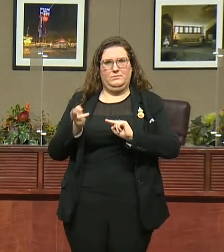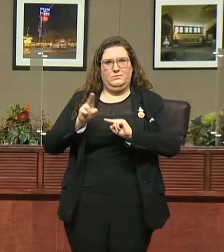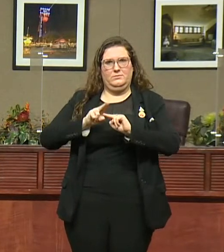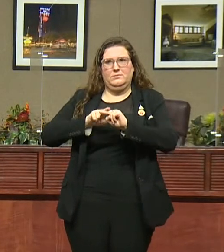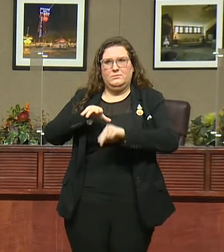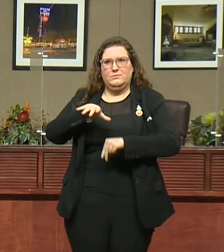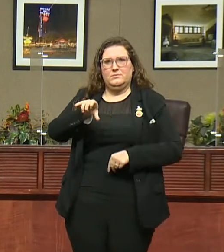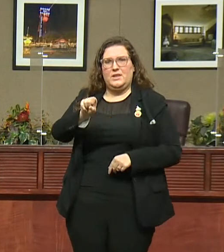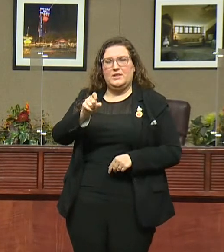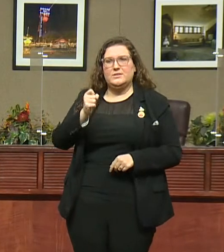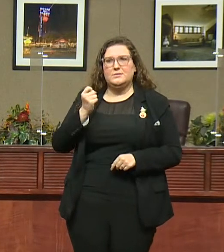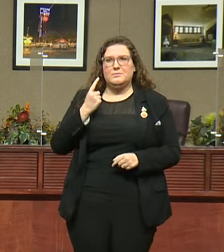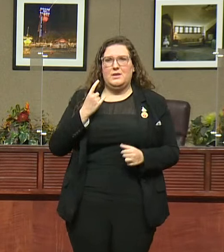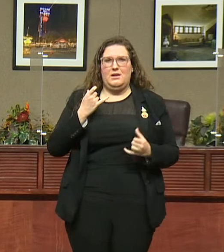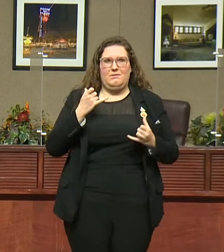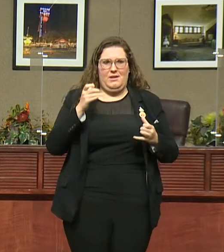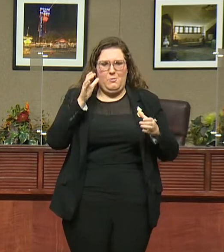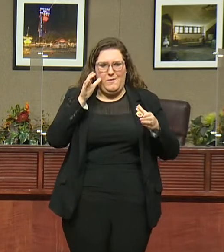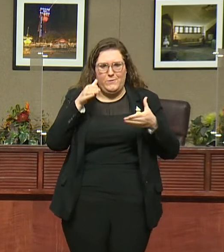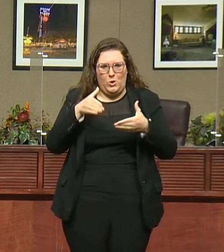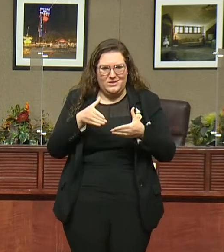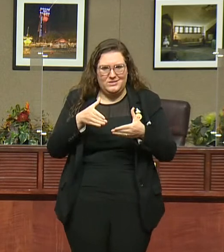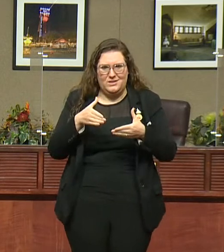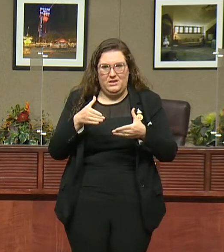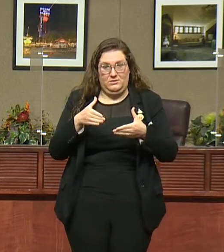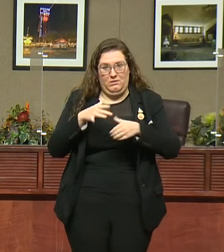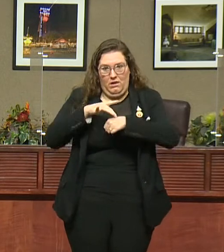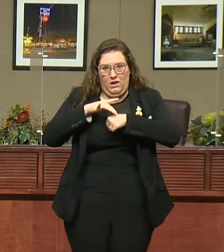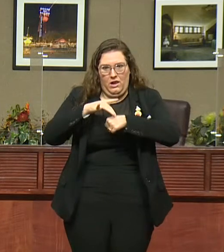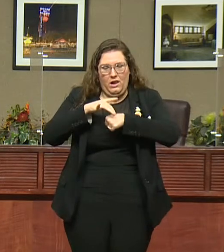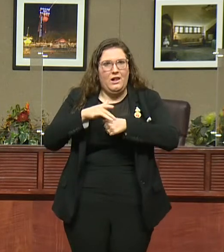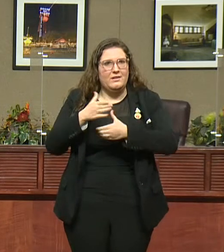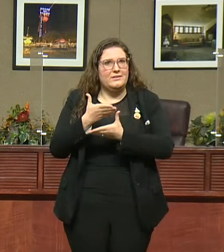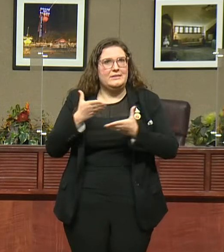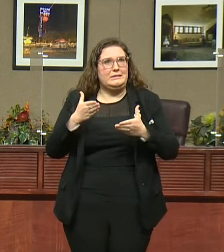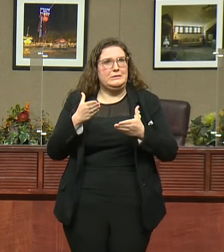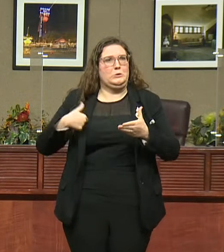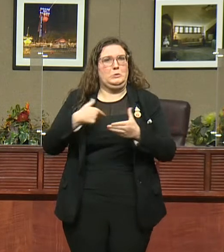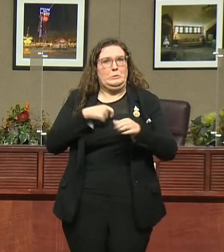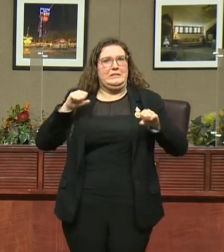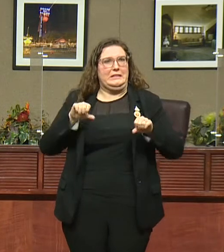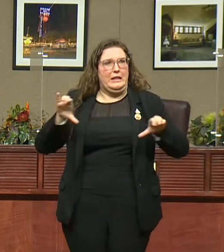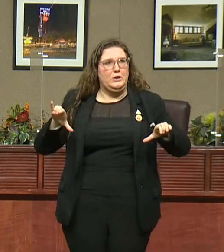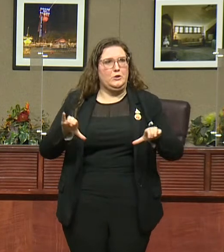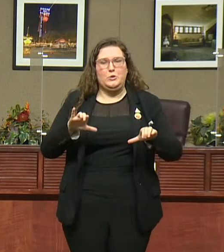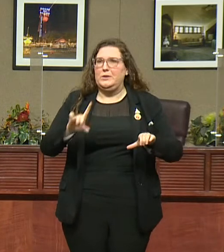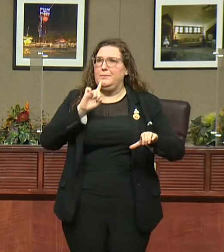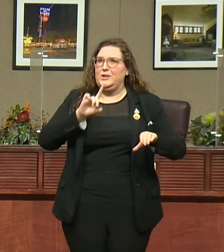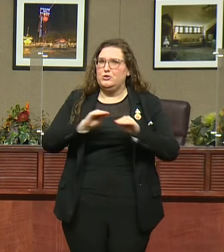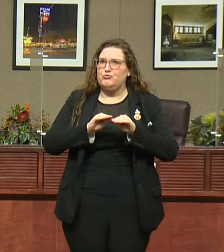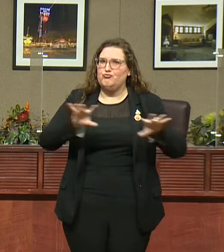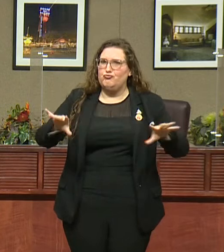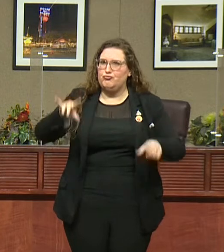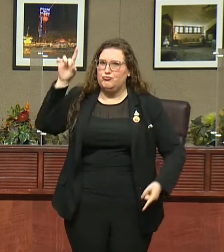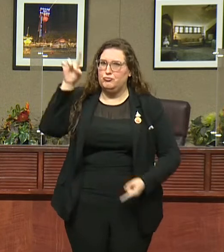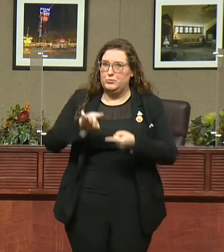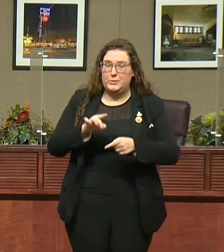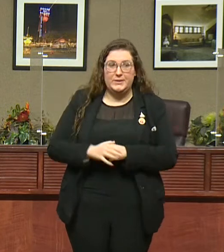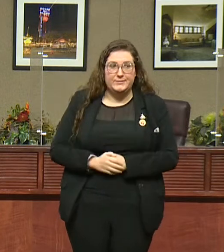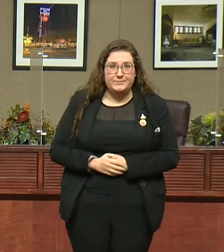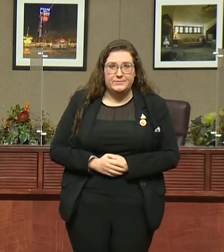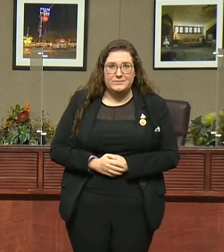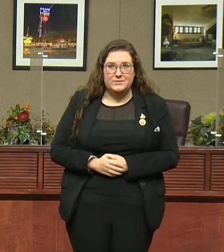that we can't do right now to ensure that we reduce the spread of the virus. So instead of